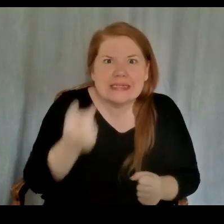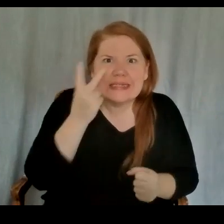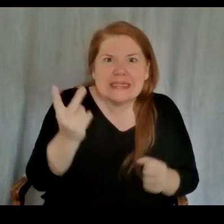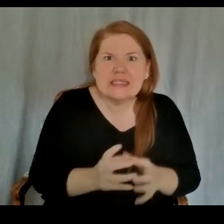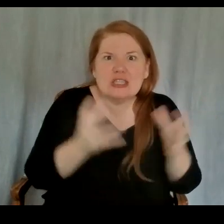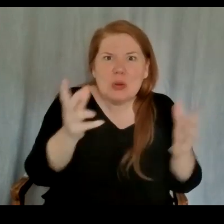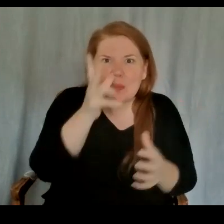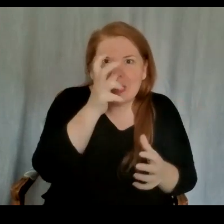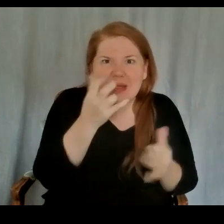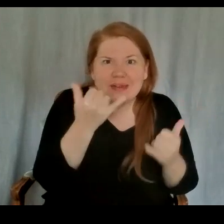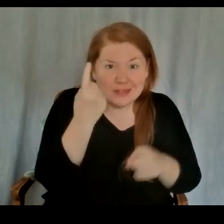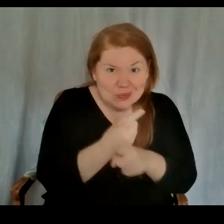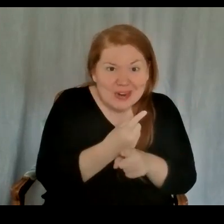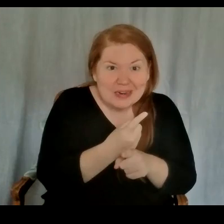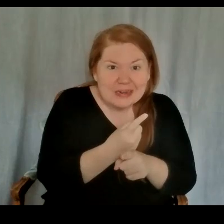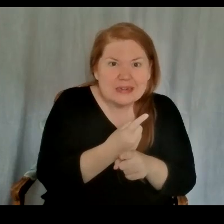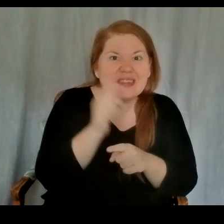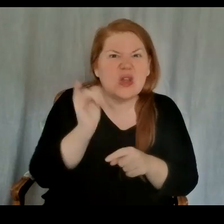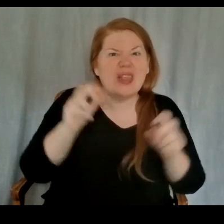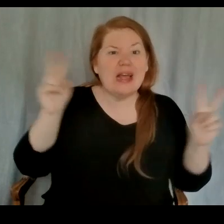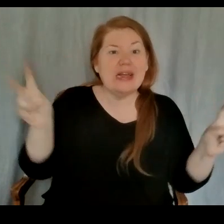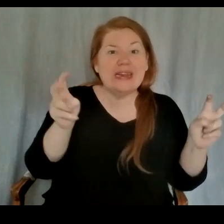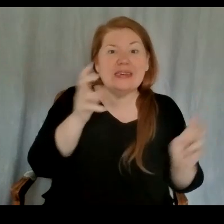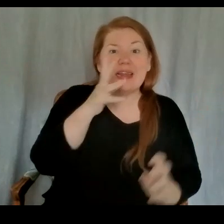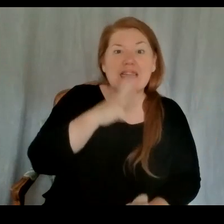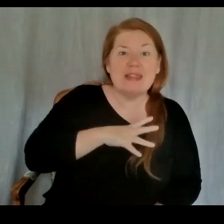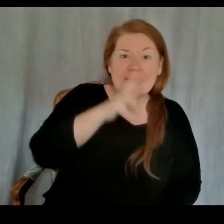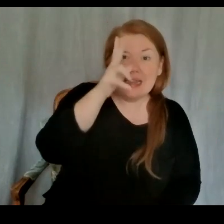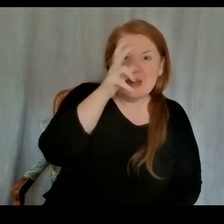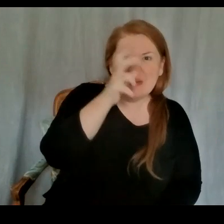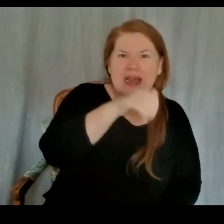it says The Ladybug and Other Insects.